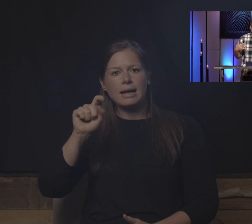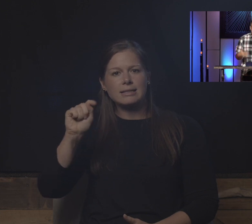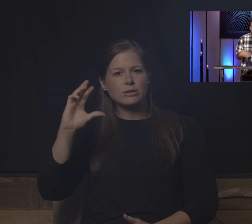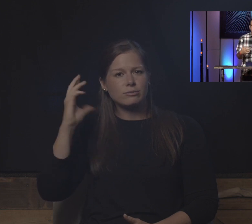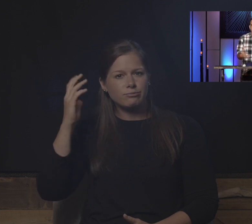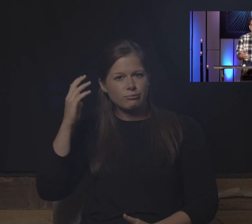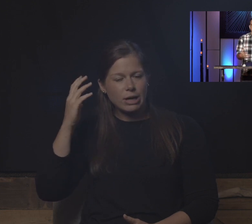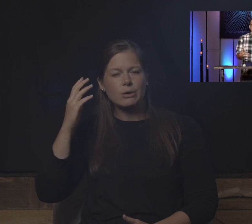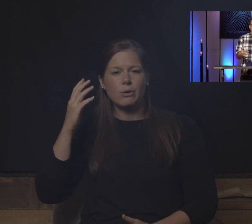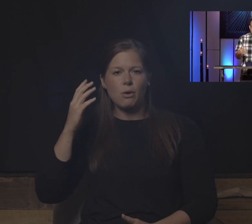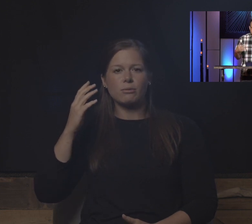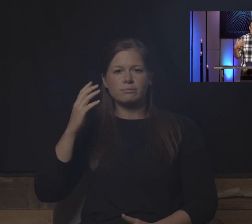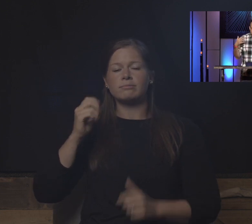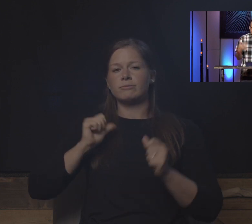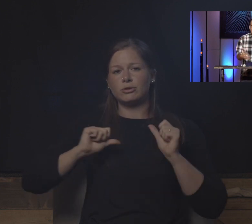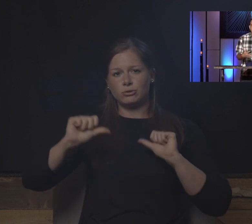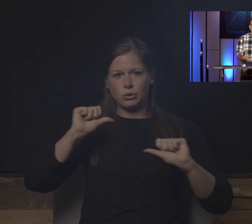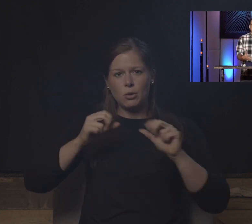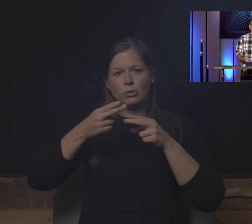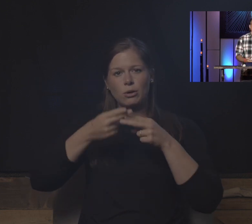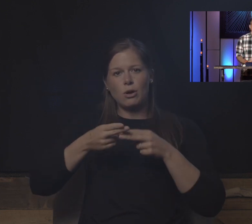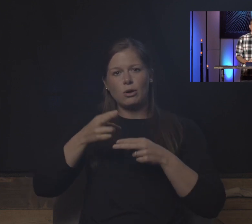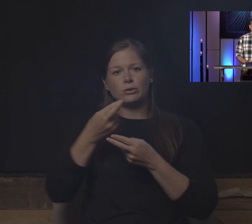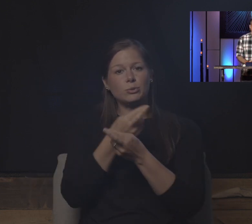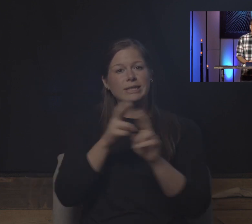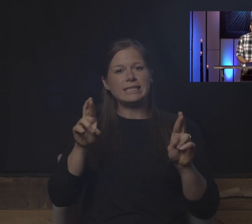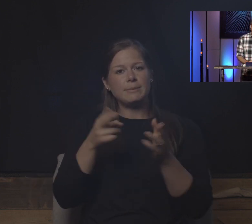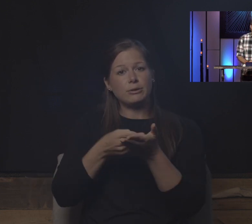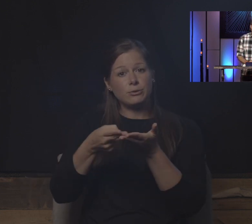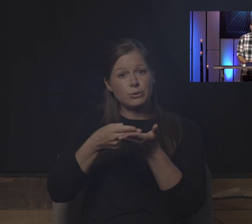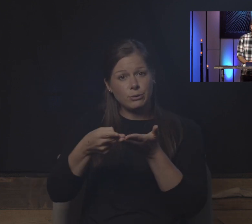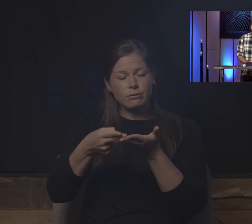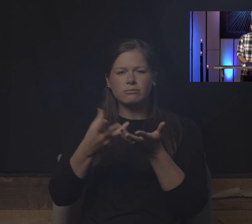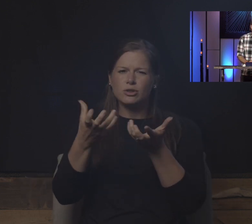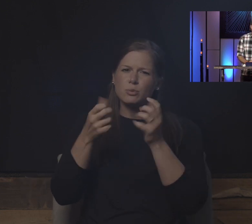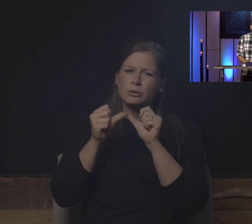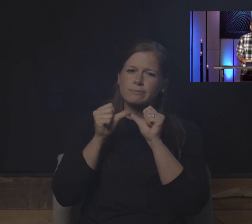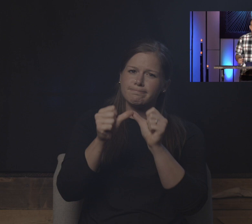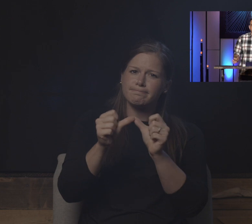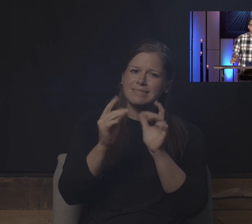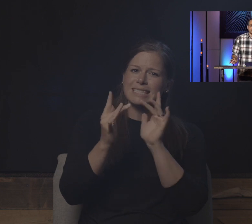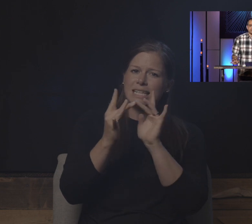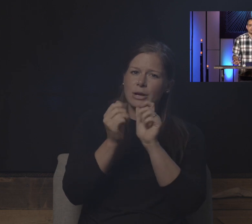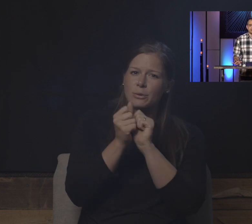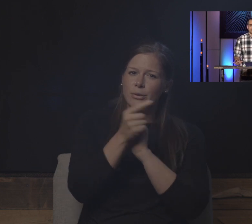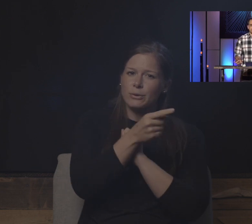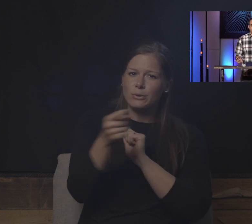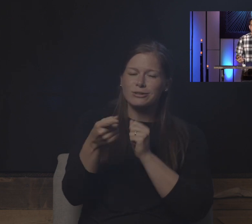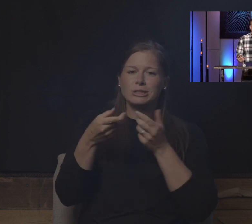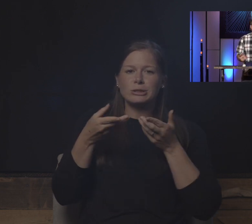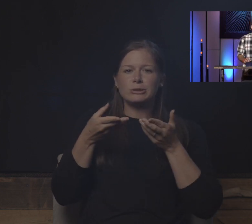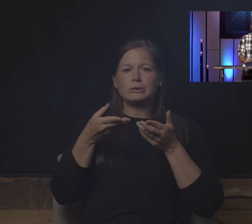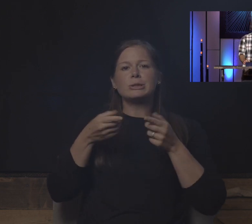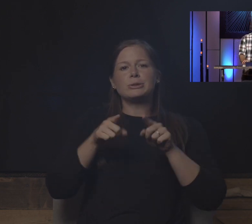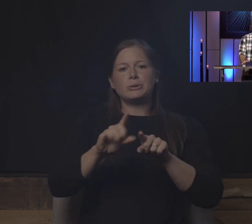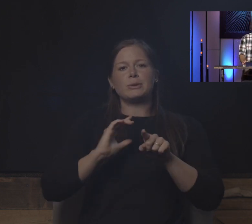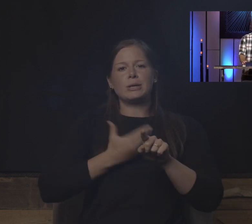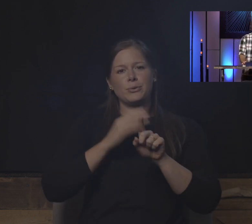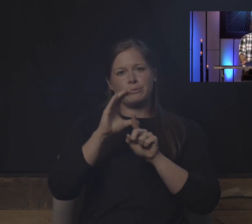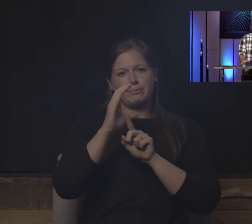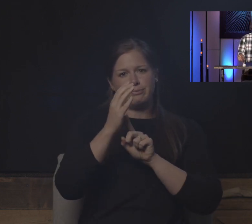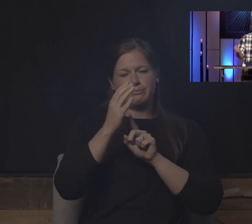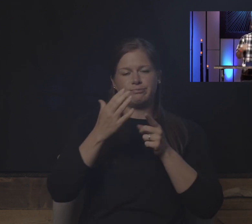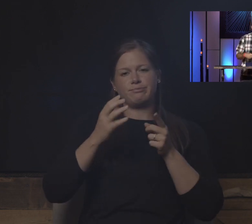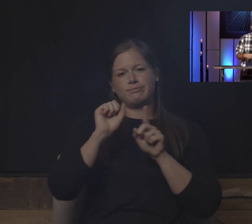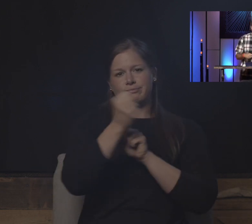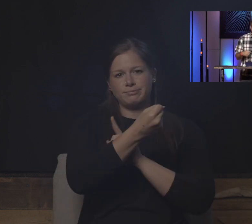word, but to care for you and stay connected to you during this crisis. So join us Wednesday at